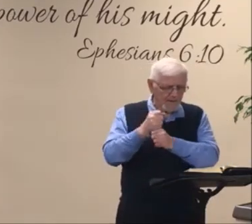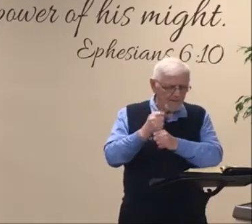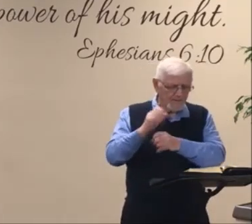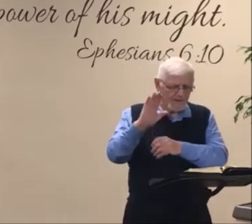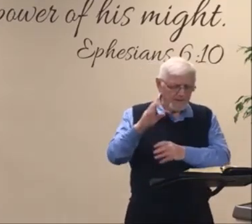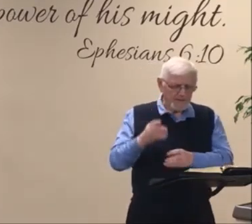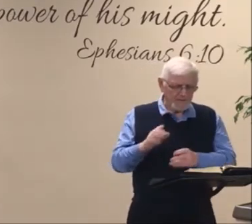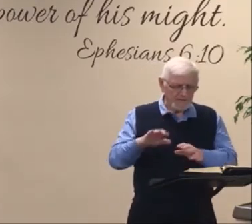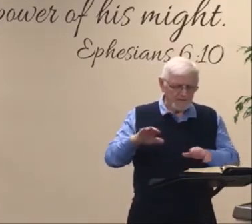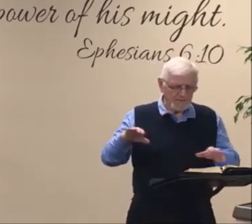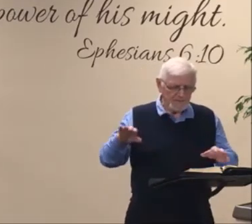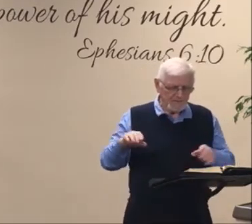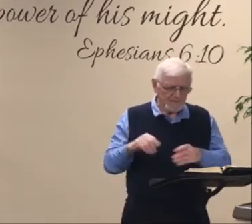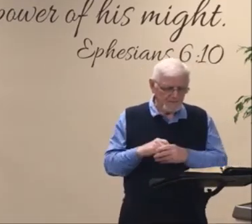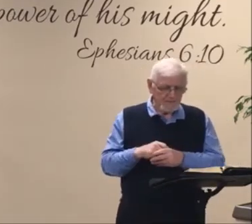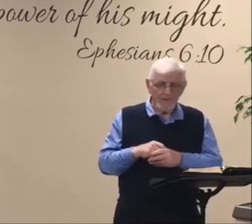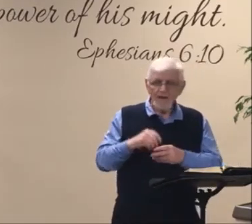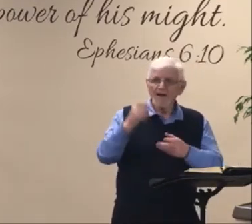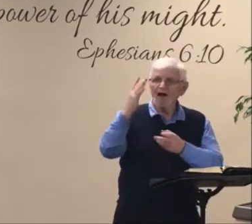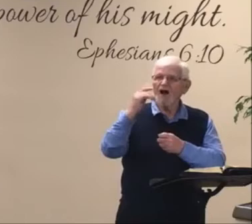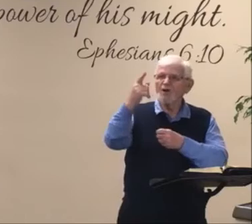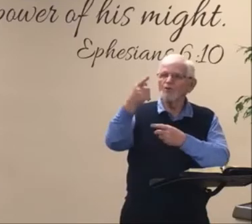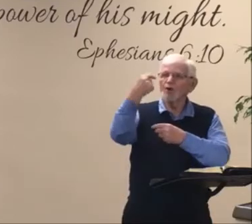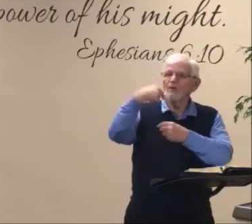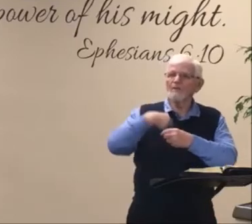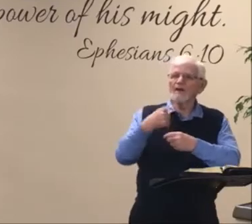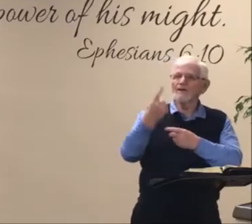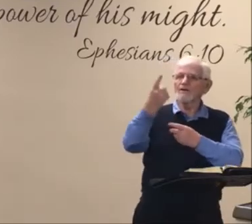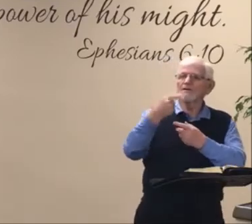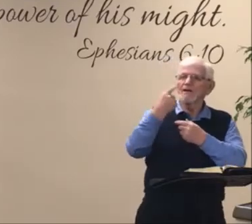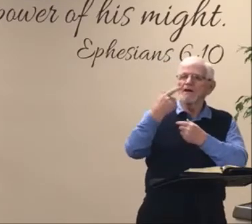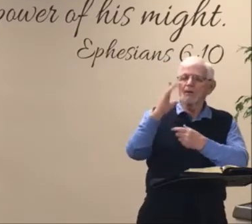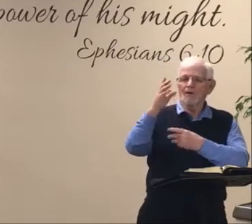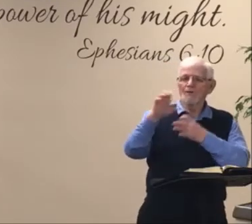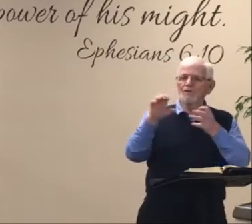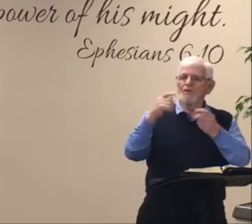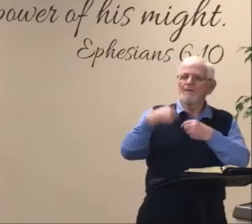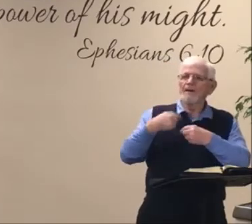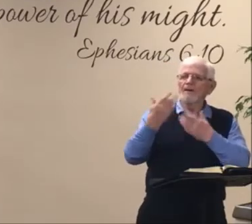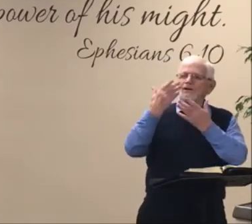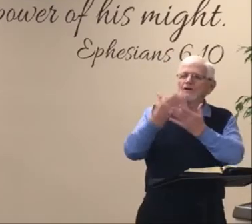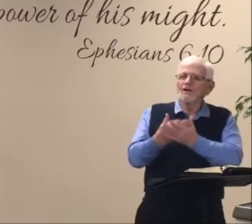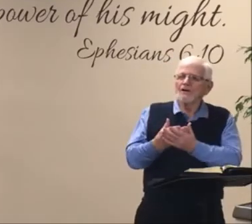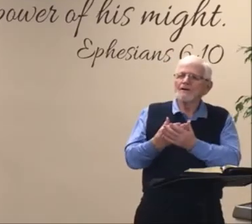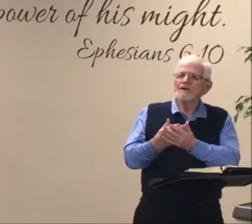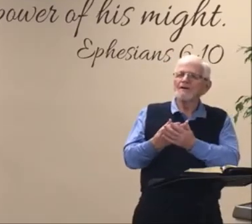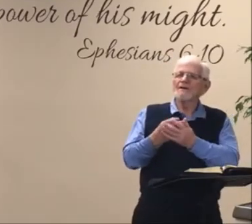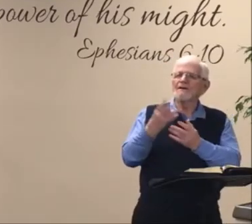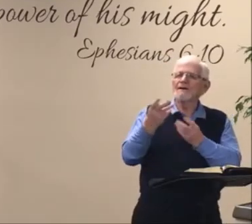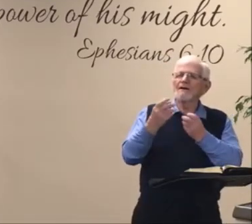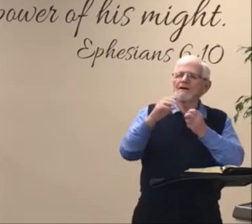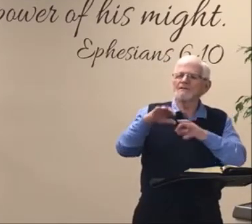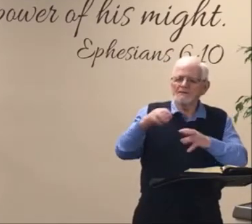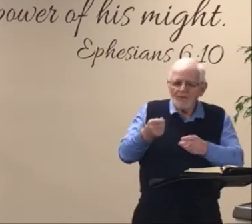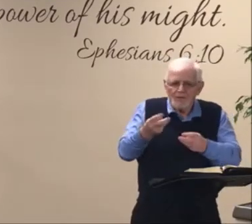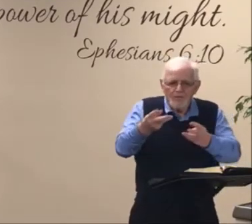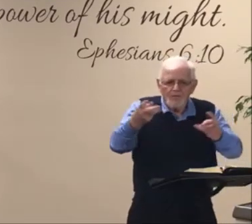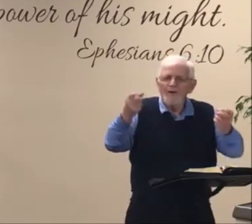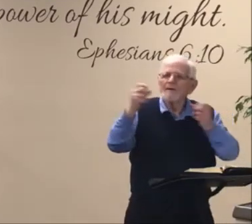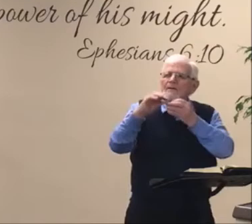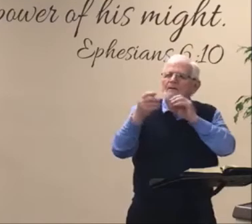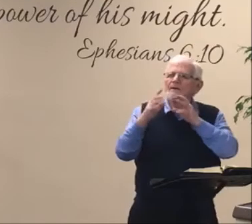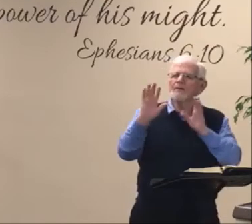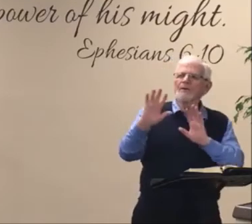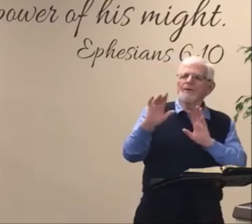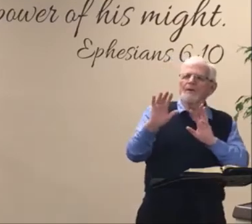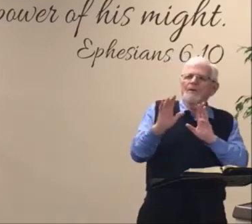God, you told me. God, you said, I'm going to do you good and make your seed as a sand of it which cannot be numbered. Whoa, Jacob, what's going on? You got